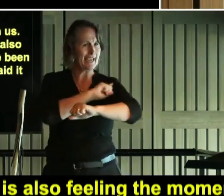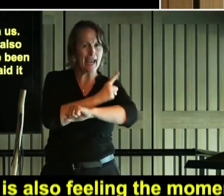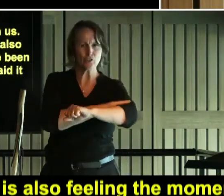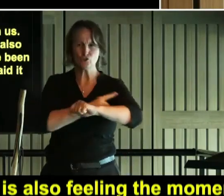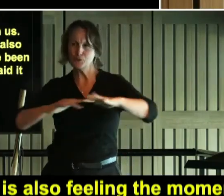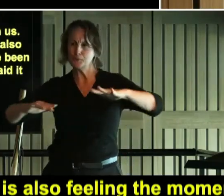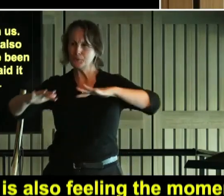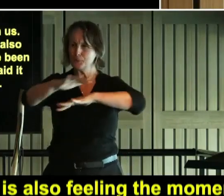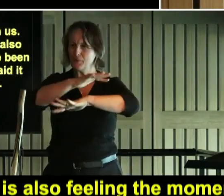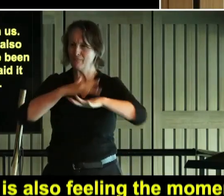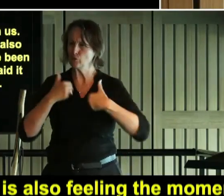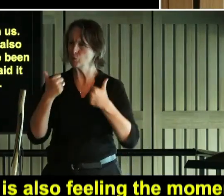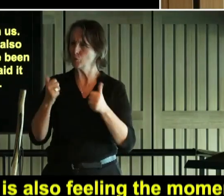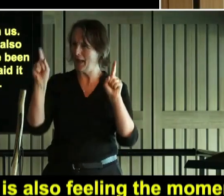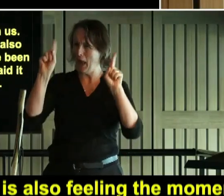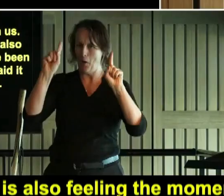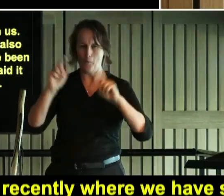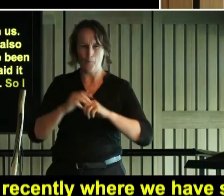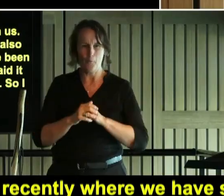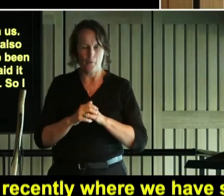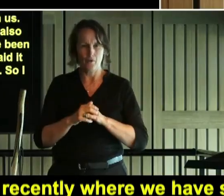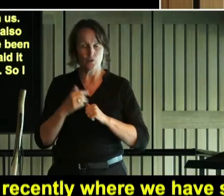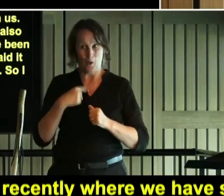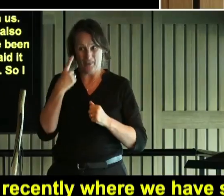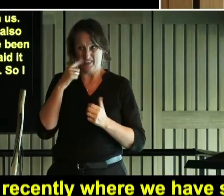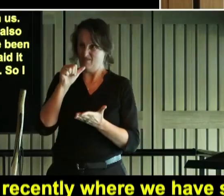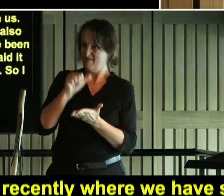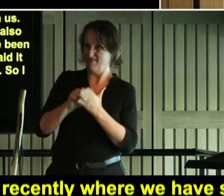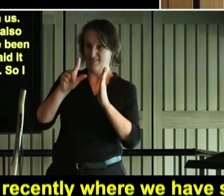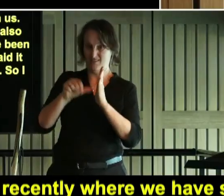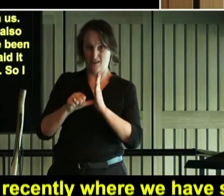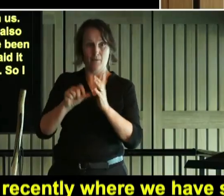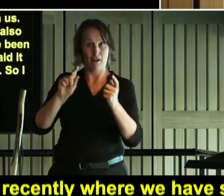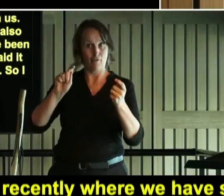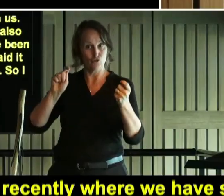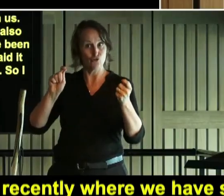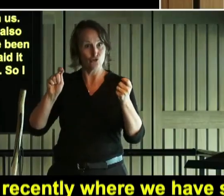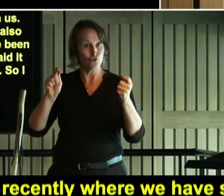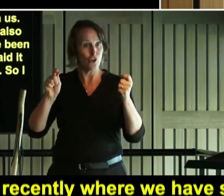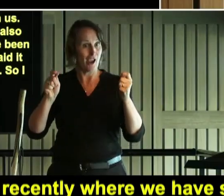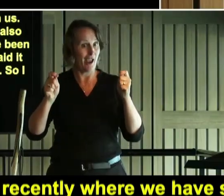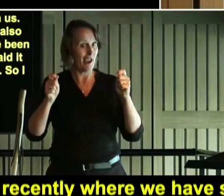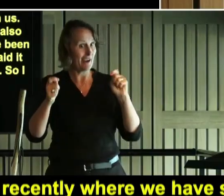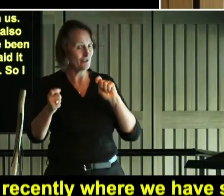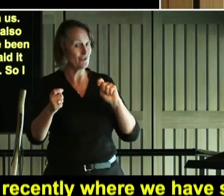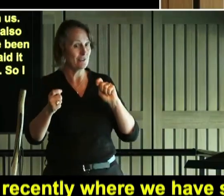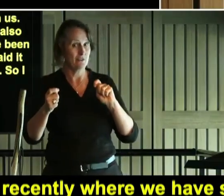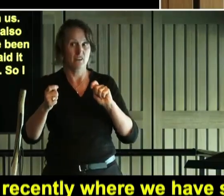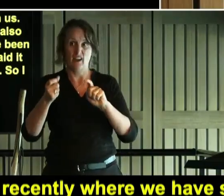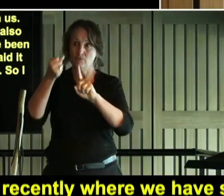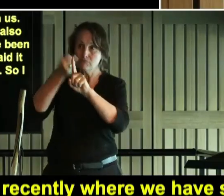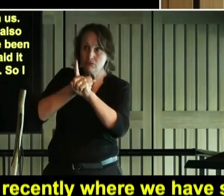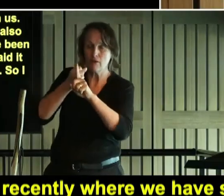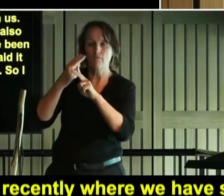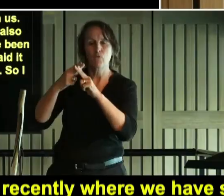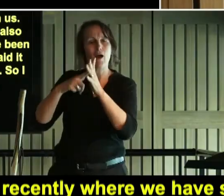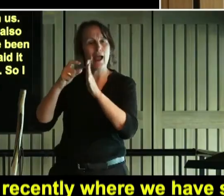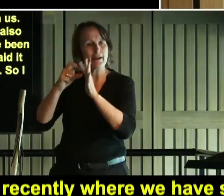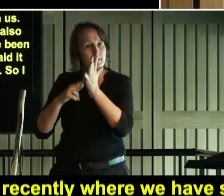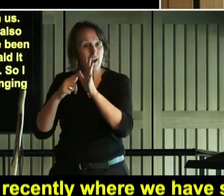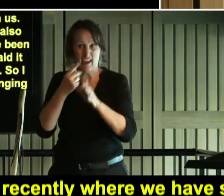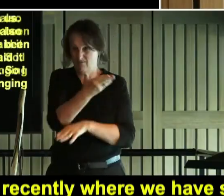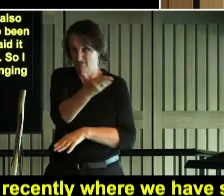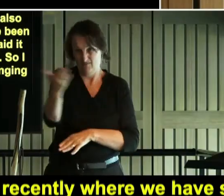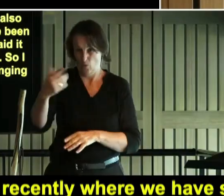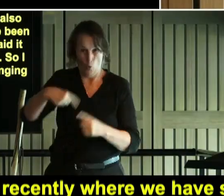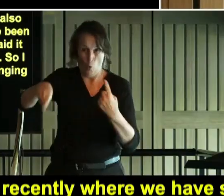that this is a moment where things are changing, and I think the advocacy work we're doing for ADNA, and then I'm sure everyone in